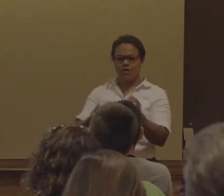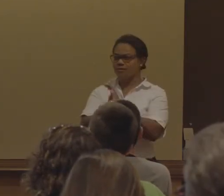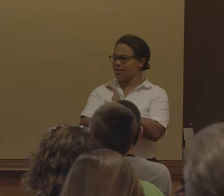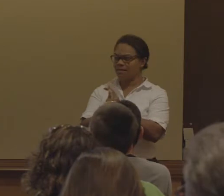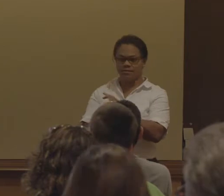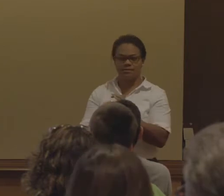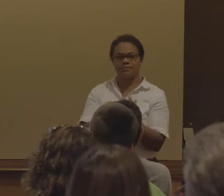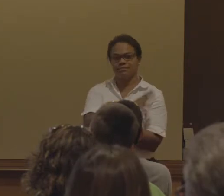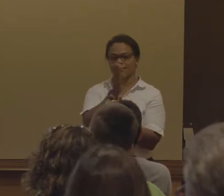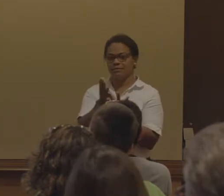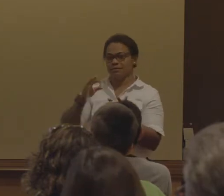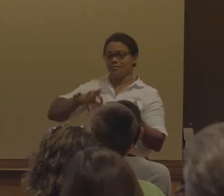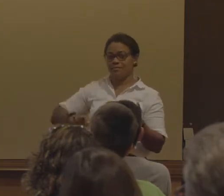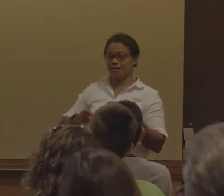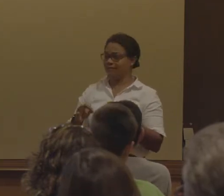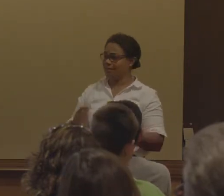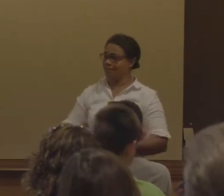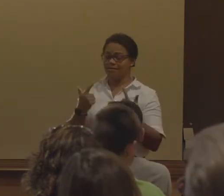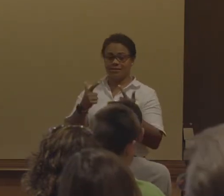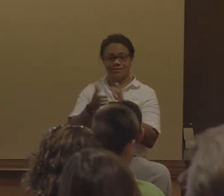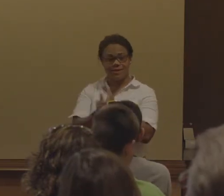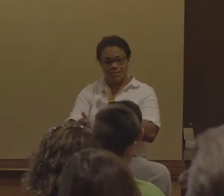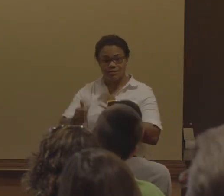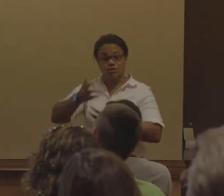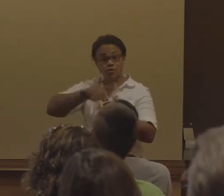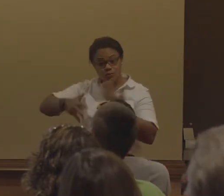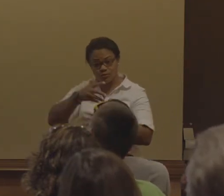the independent living skills, social skills,